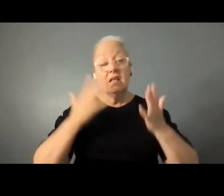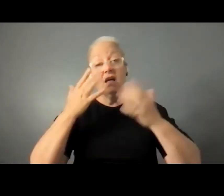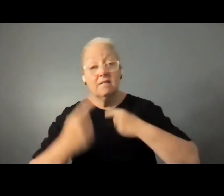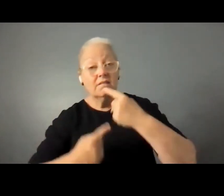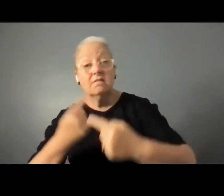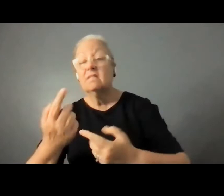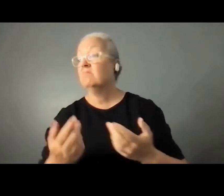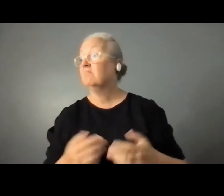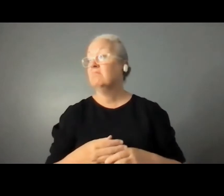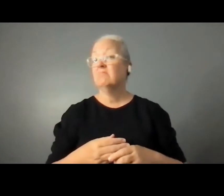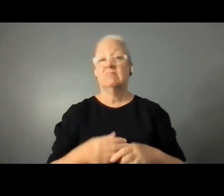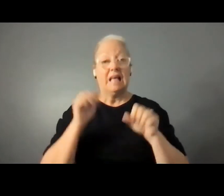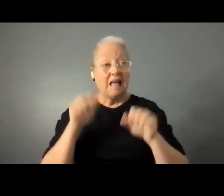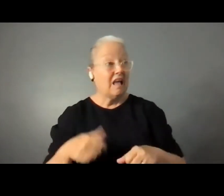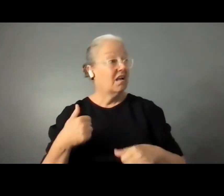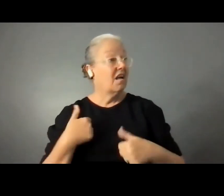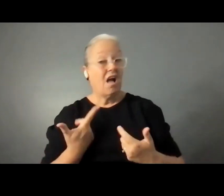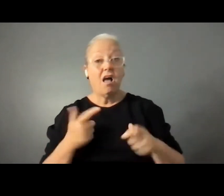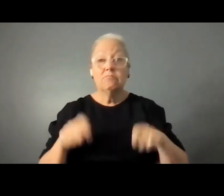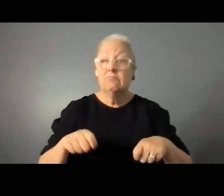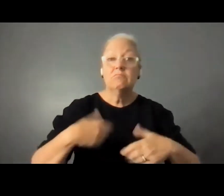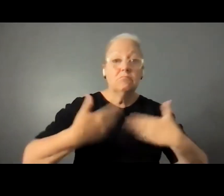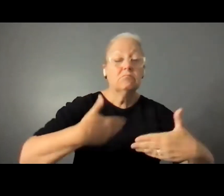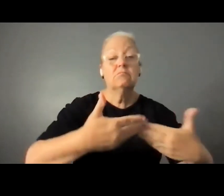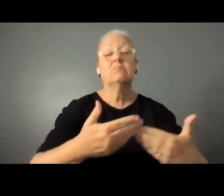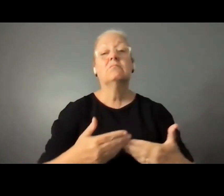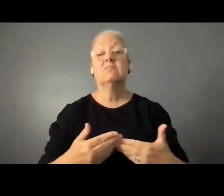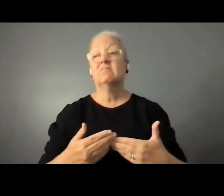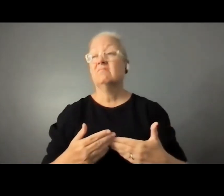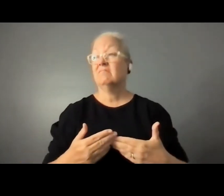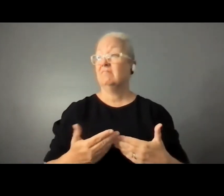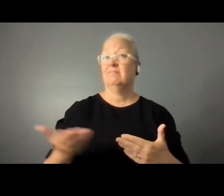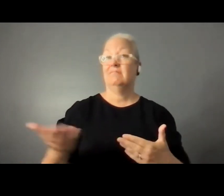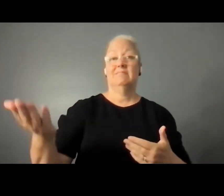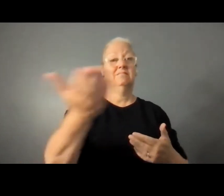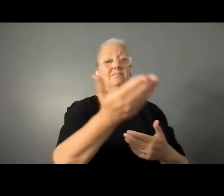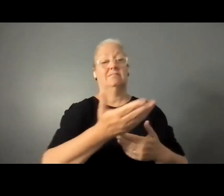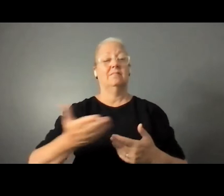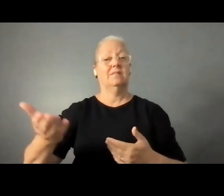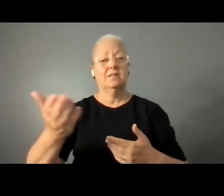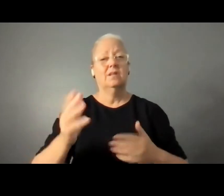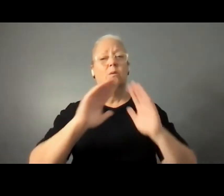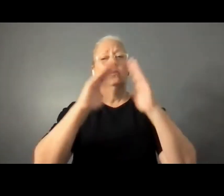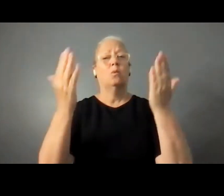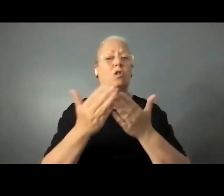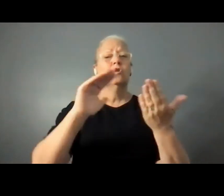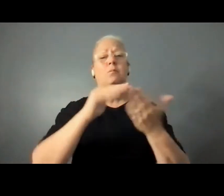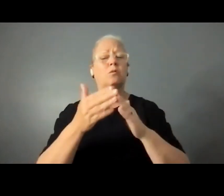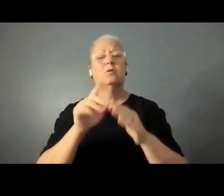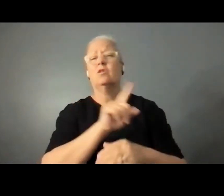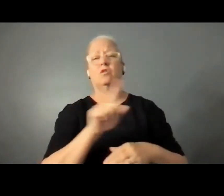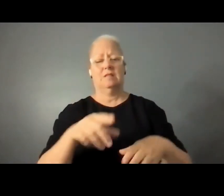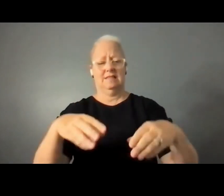capable? Because we grew in a society that doesn't validate us as a complete